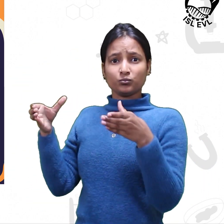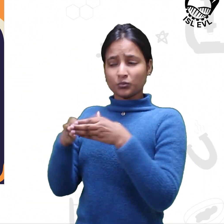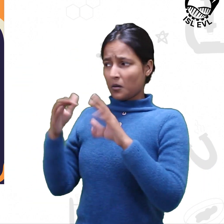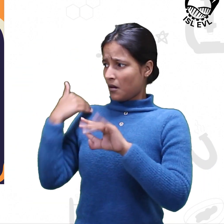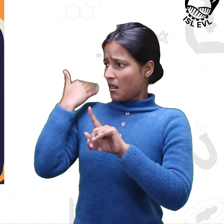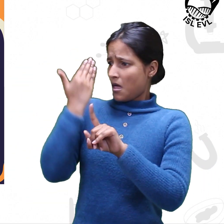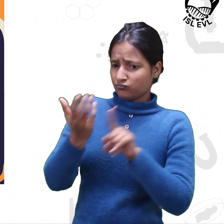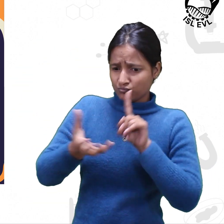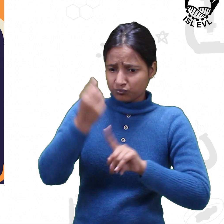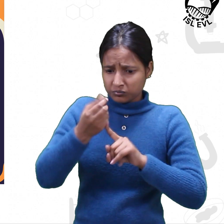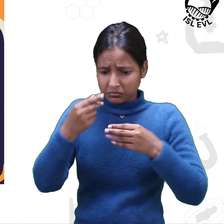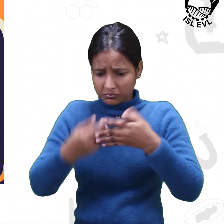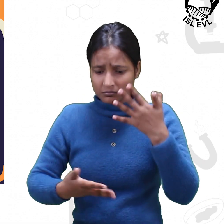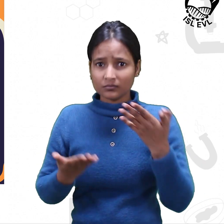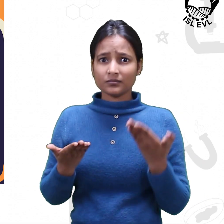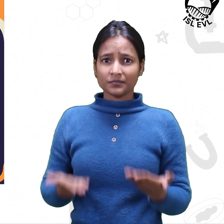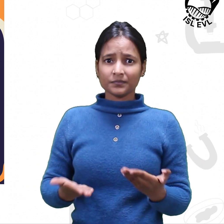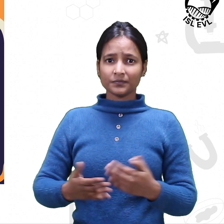dreams through the years.